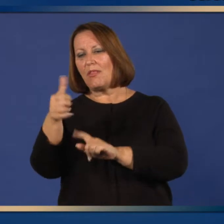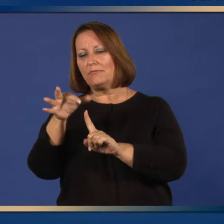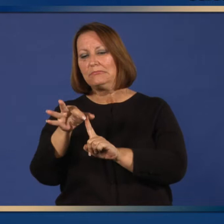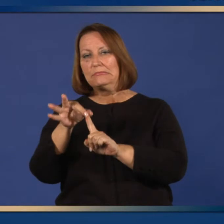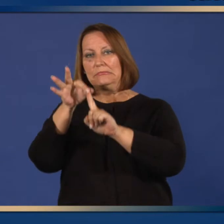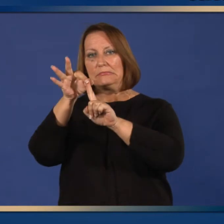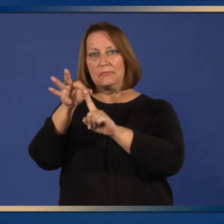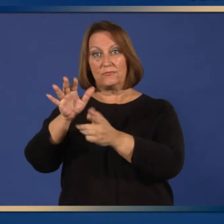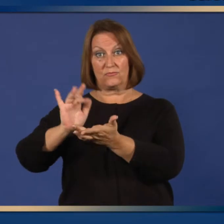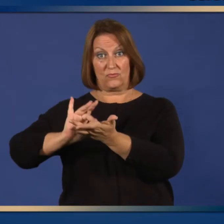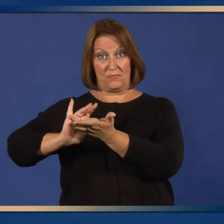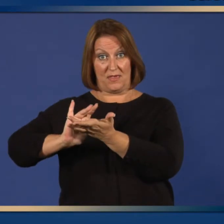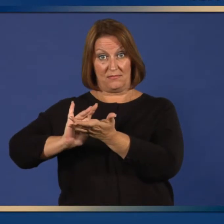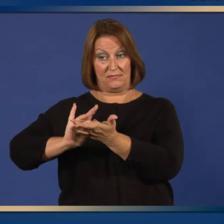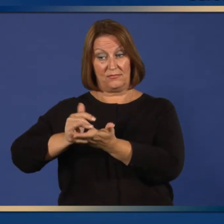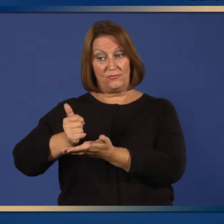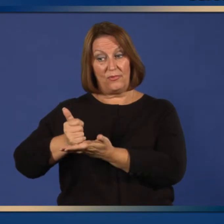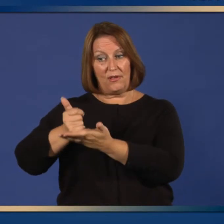for these persons.